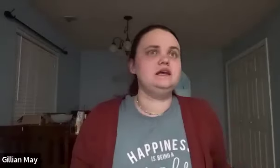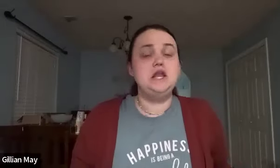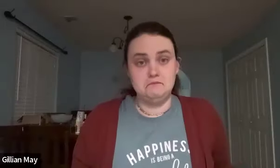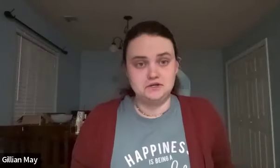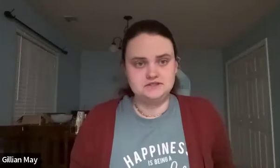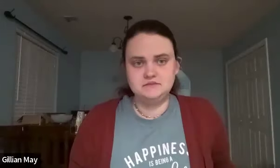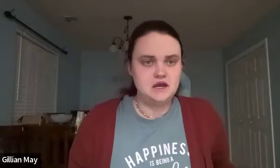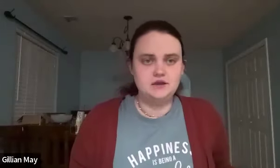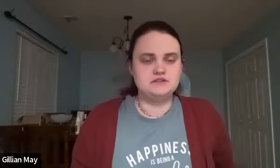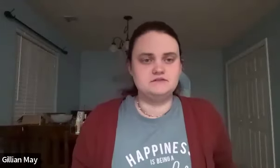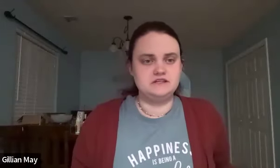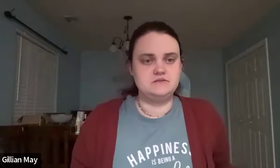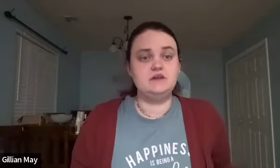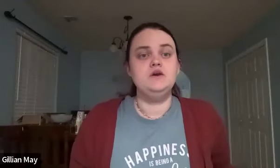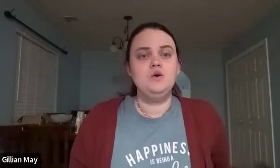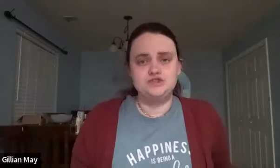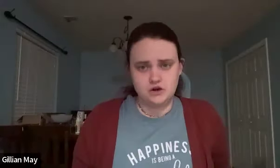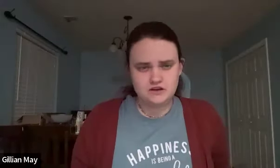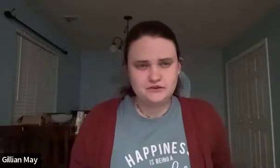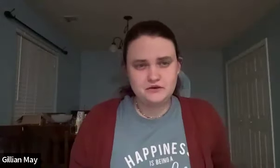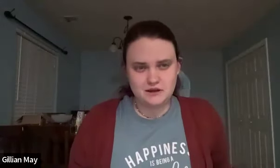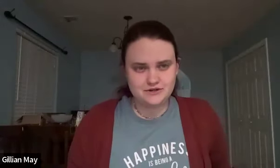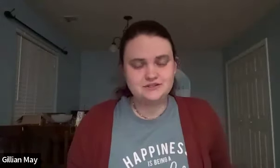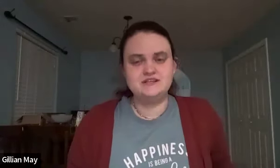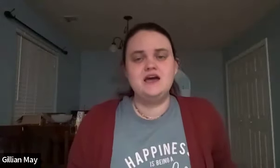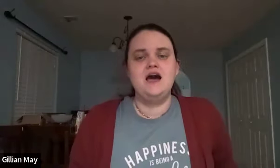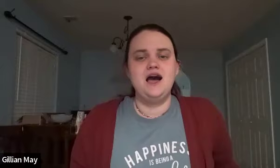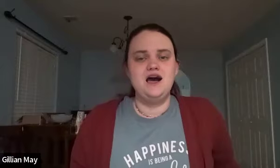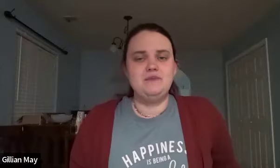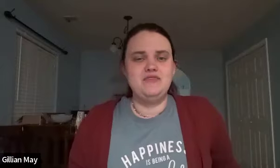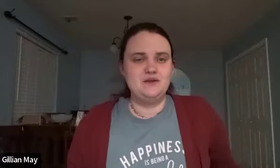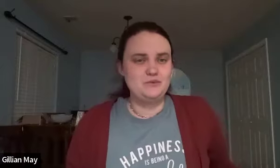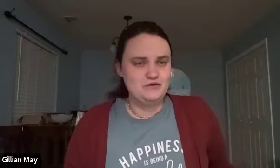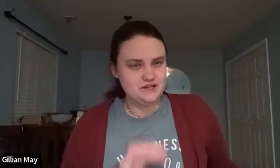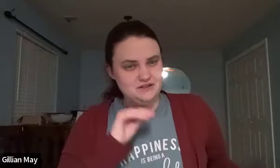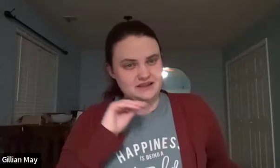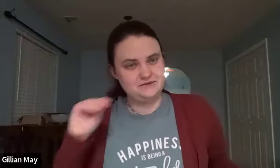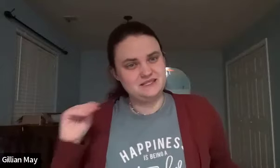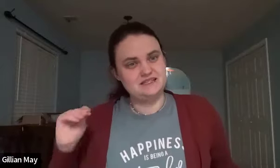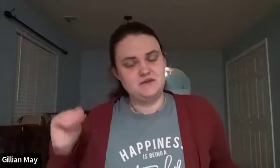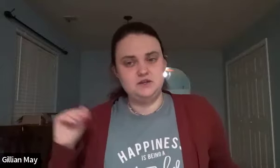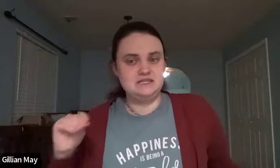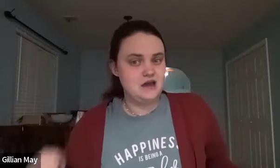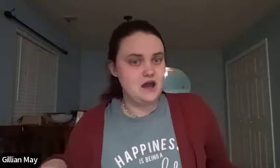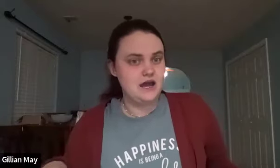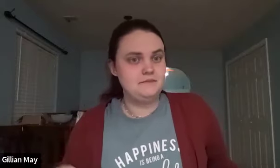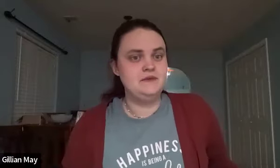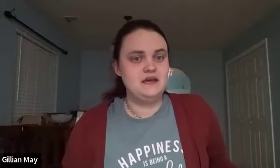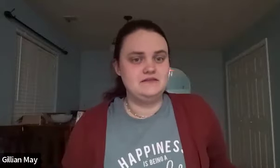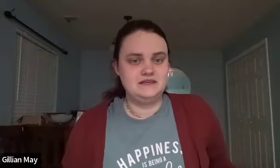and numbers. I knew I was going to forget something. We'll start off with our numbers, and then we'll move on to like different signs of how you would say time and things